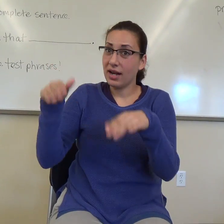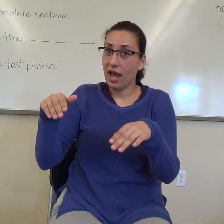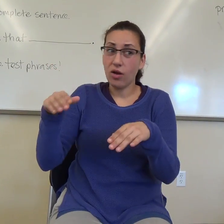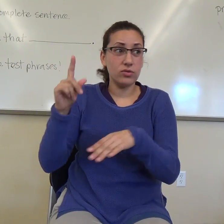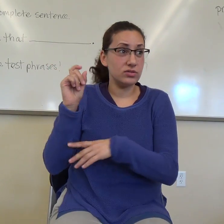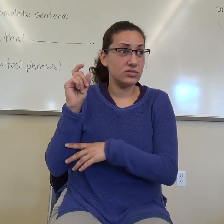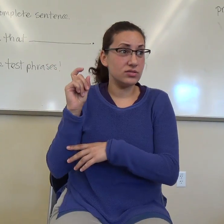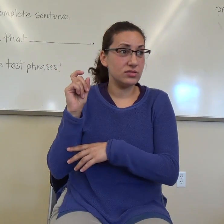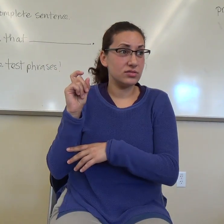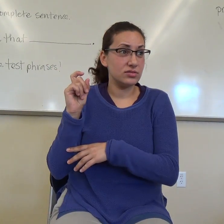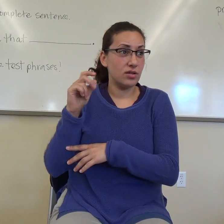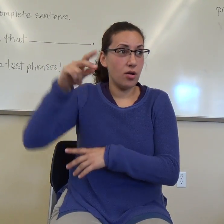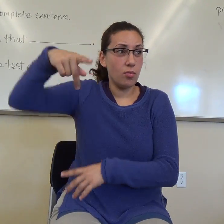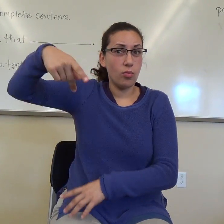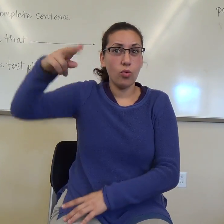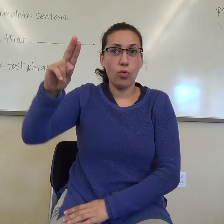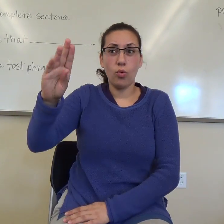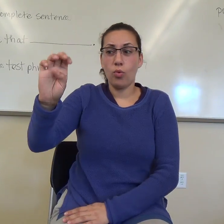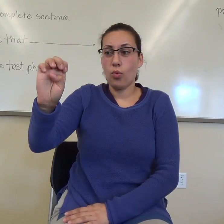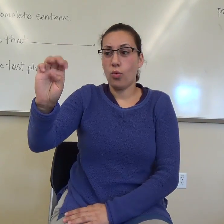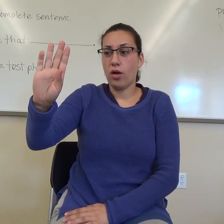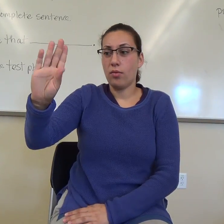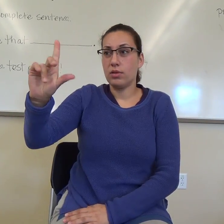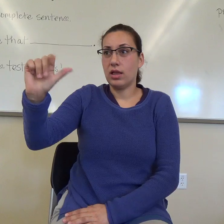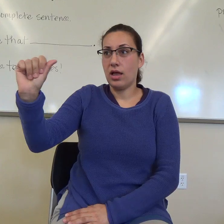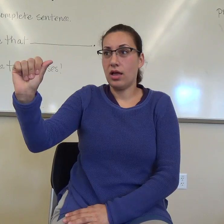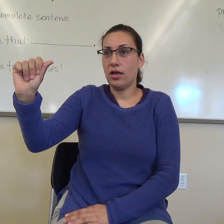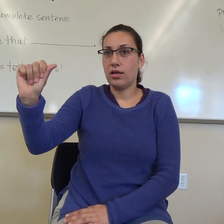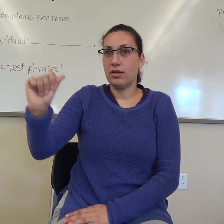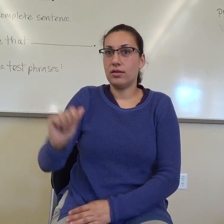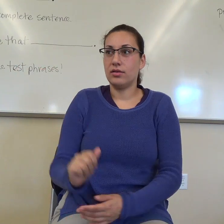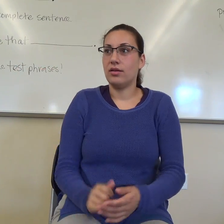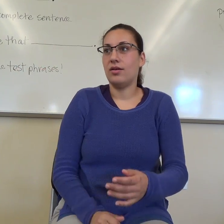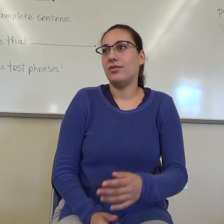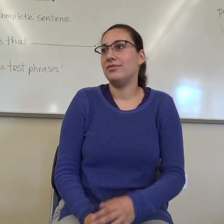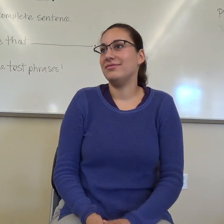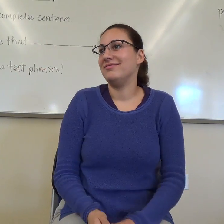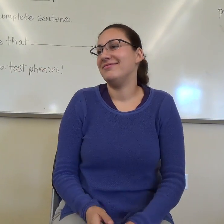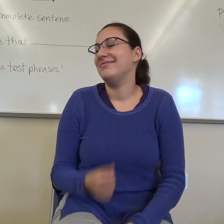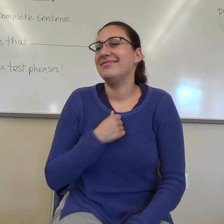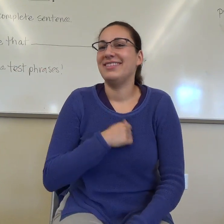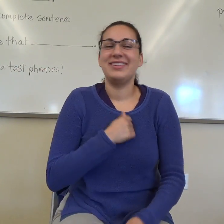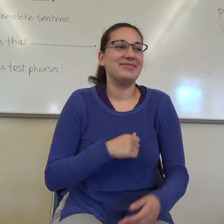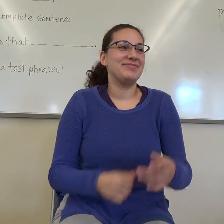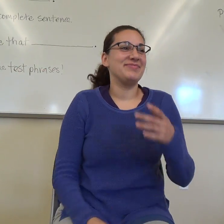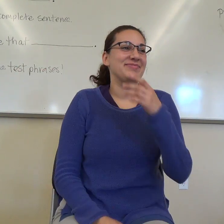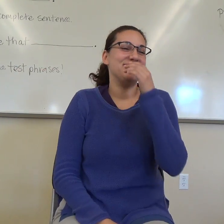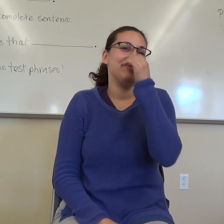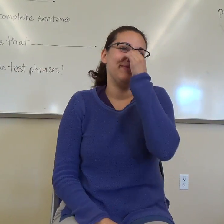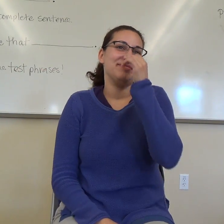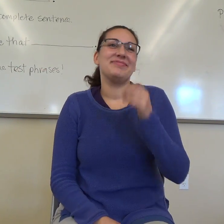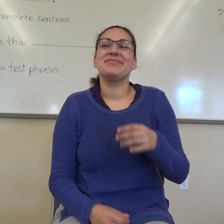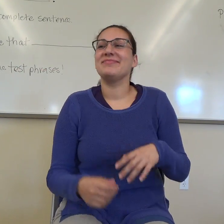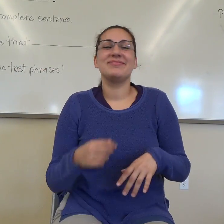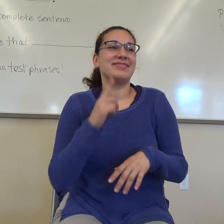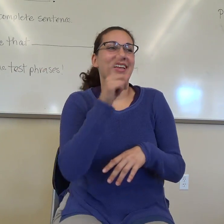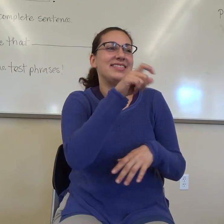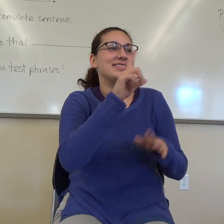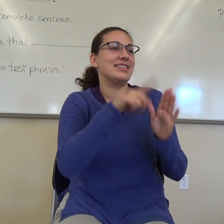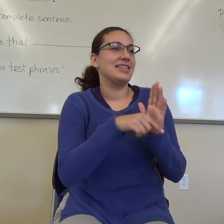Mayo conquest, okay? And you'll also notice that this word kind of